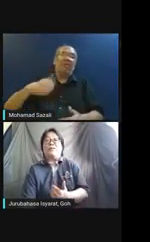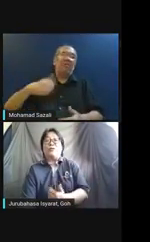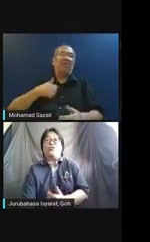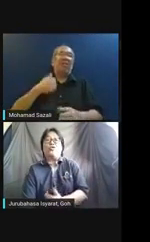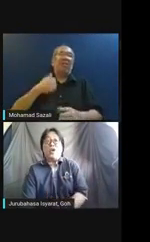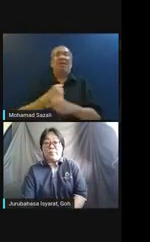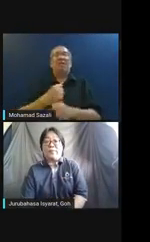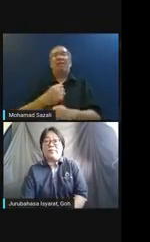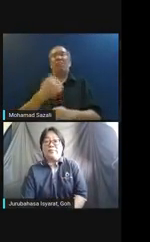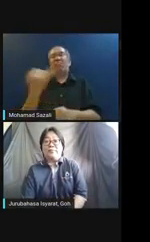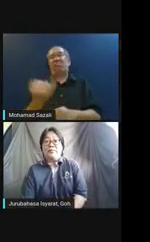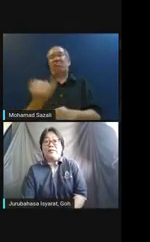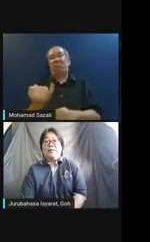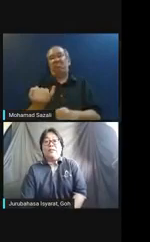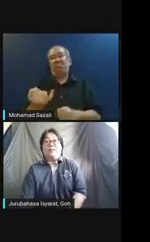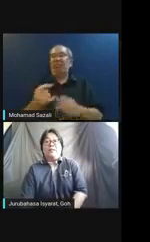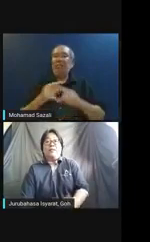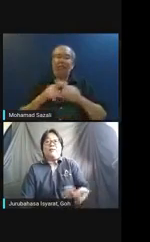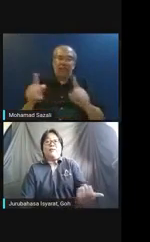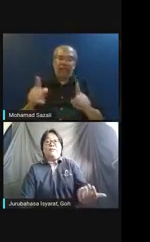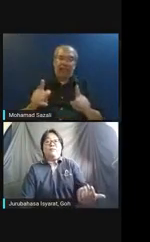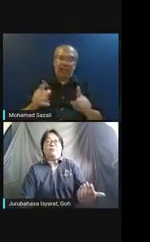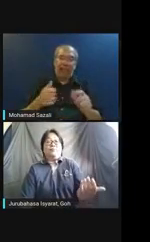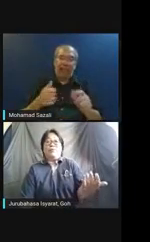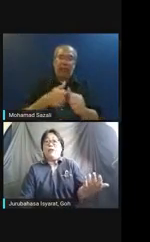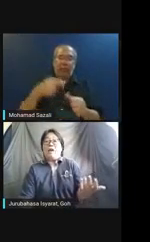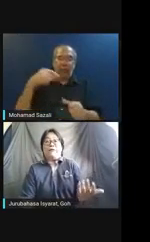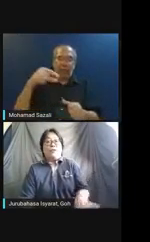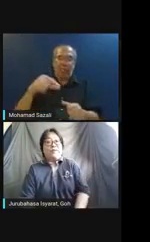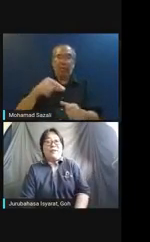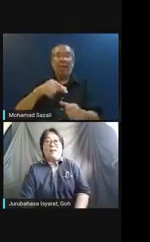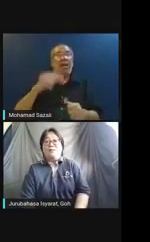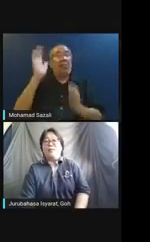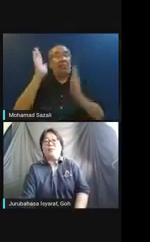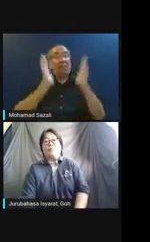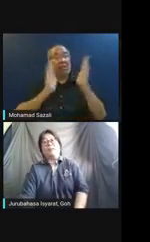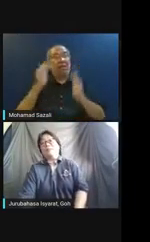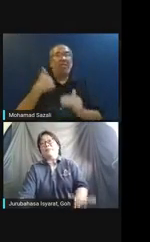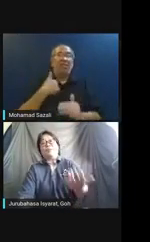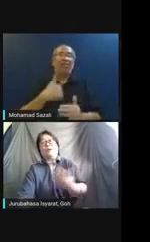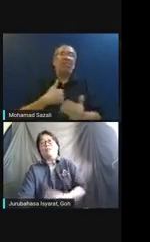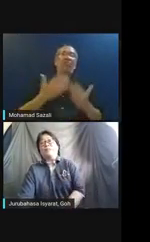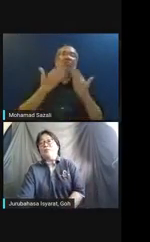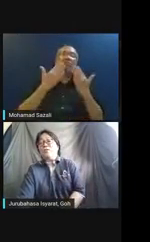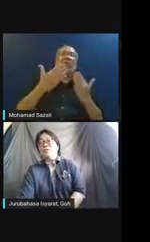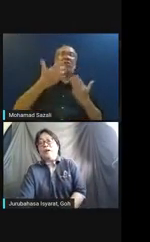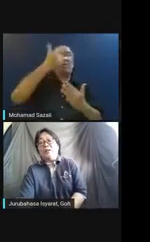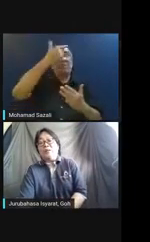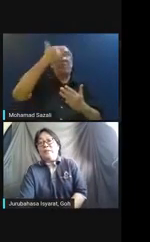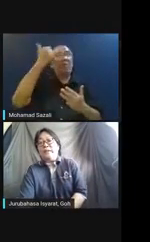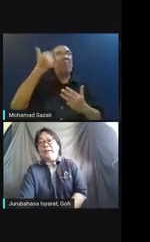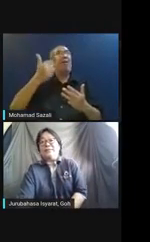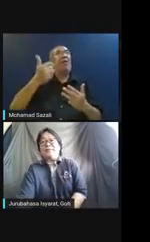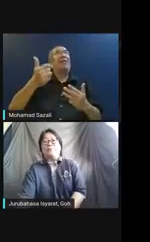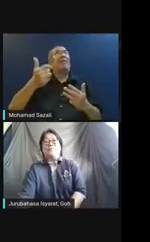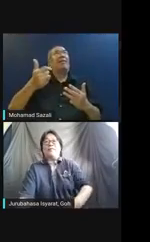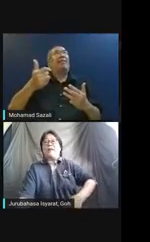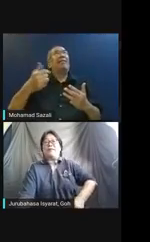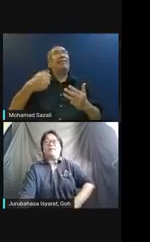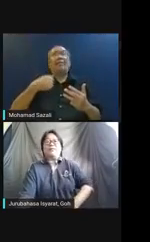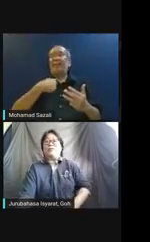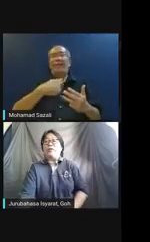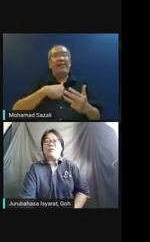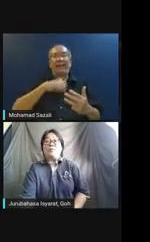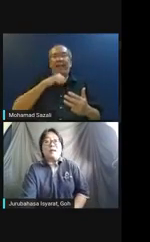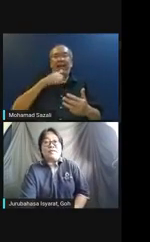can get good jobs. If you do not have good result, you might as well working somewhere that